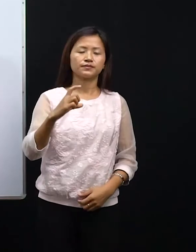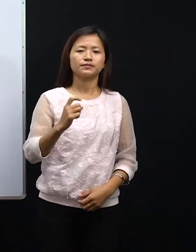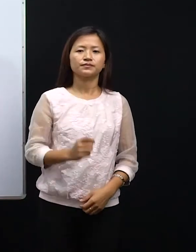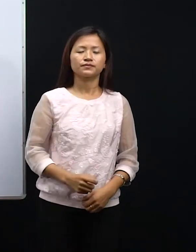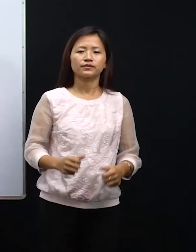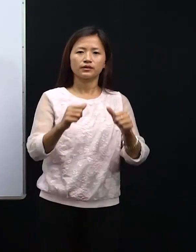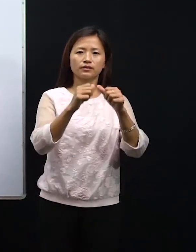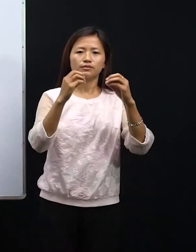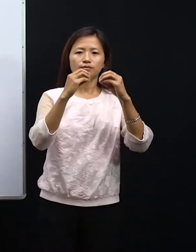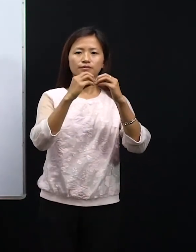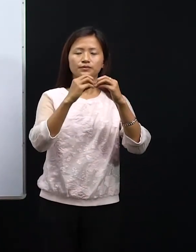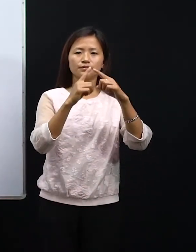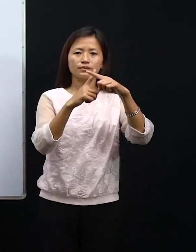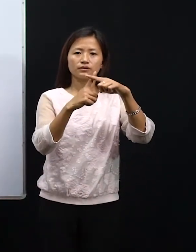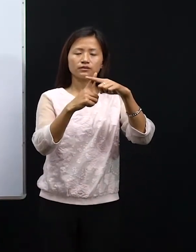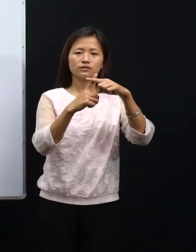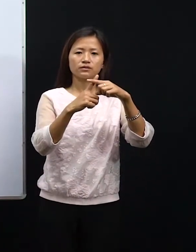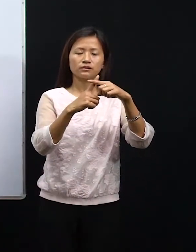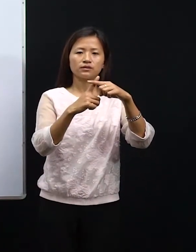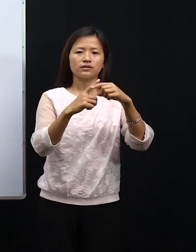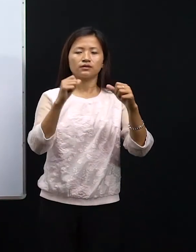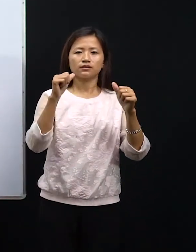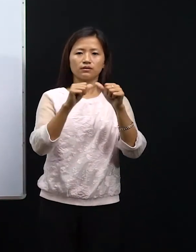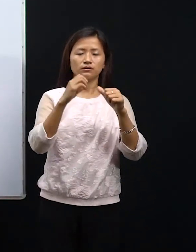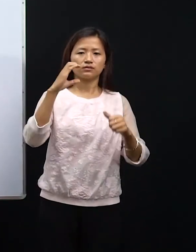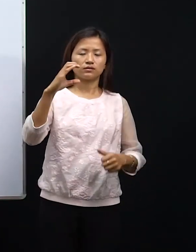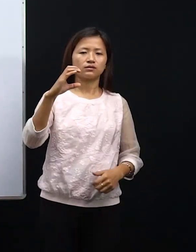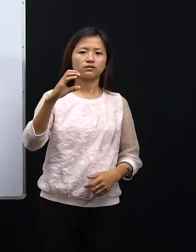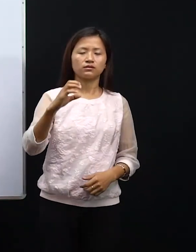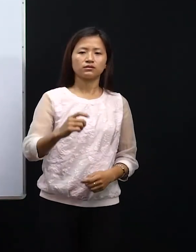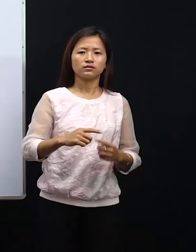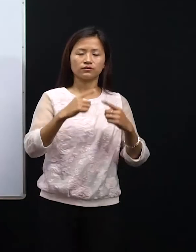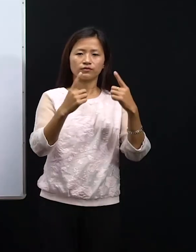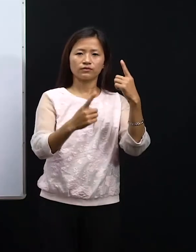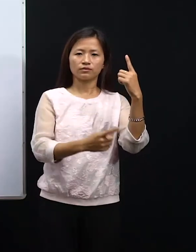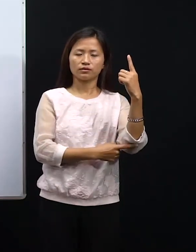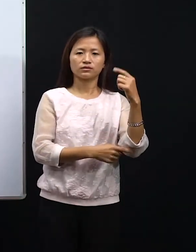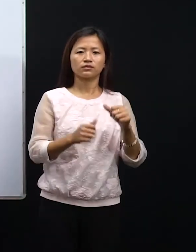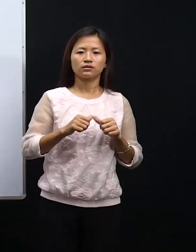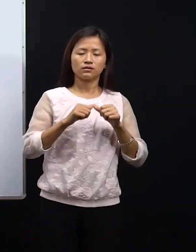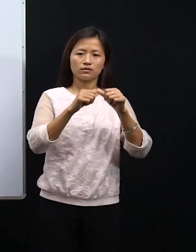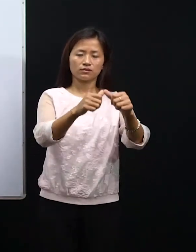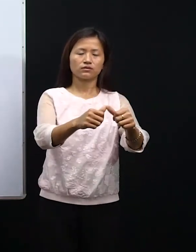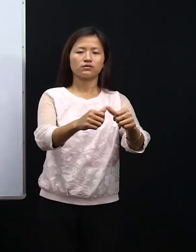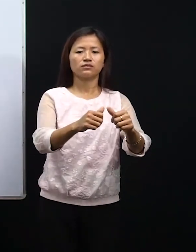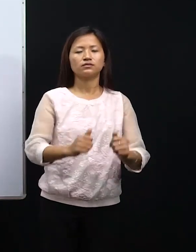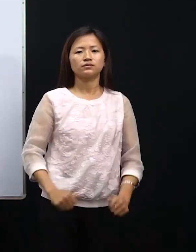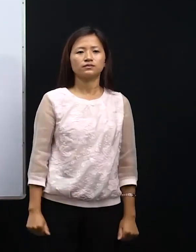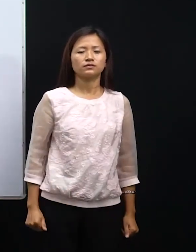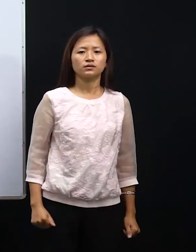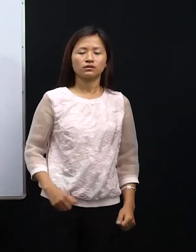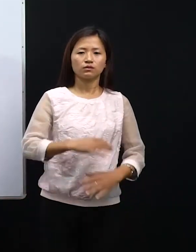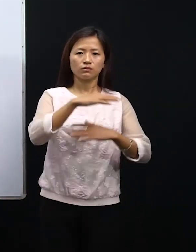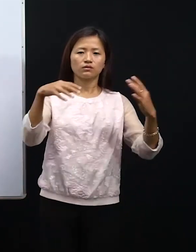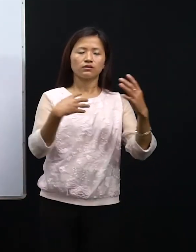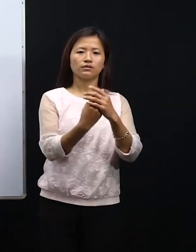AB plus BC plus AC. So this is your final answer. So this is all about